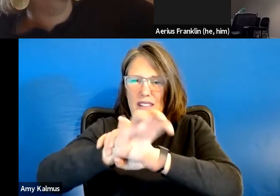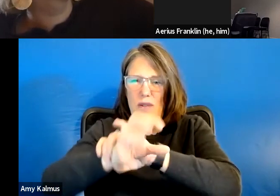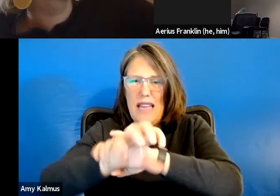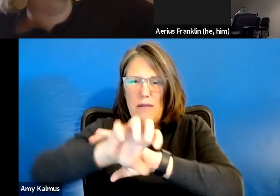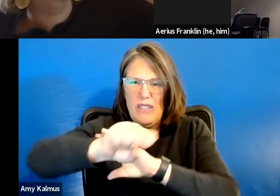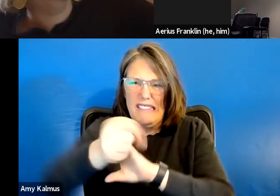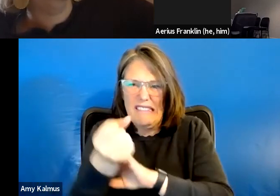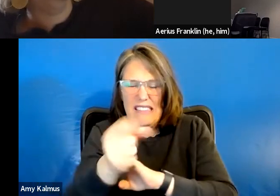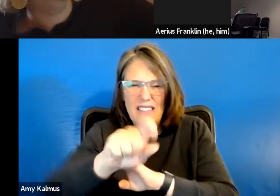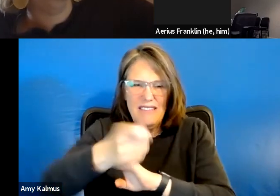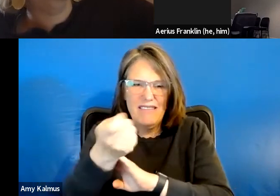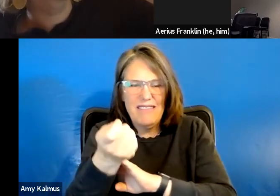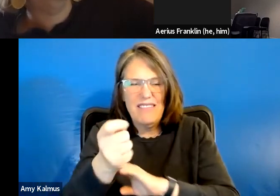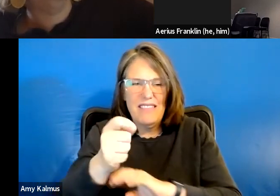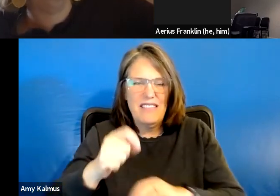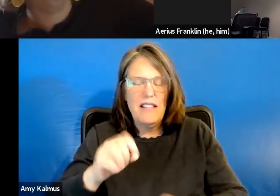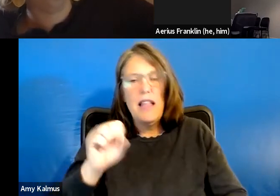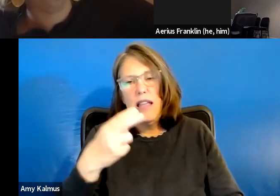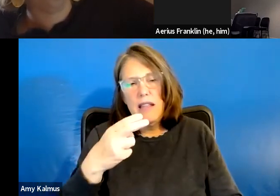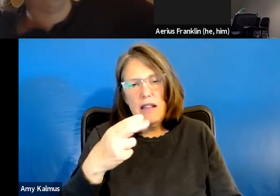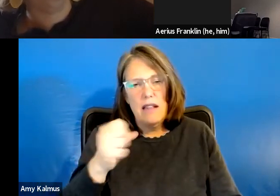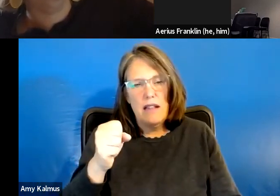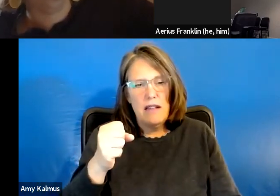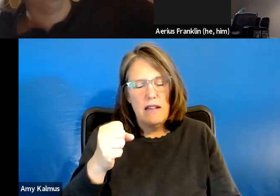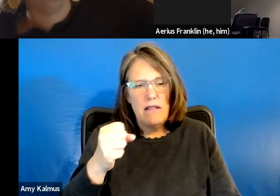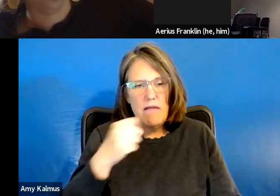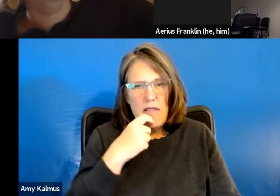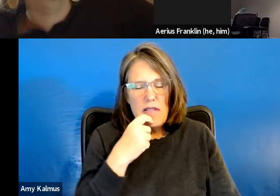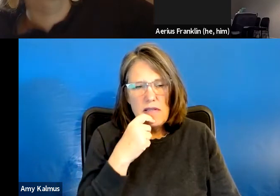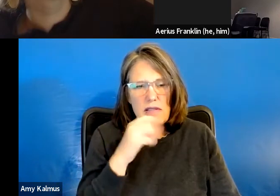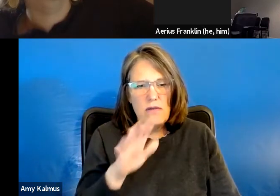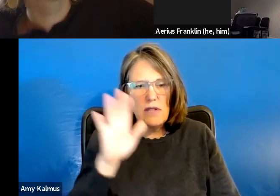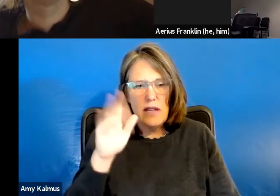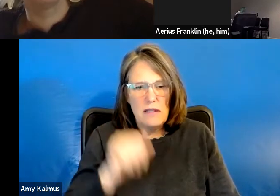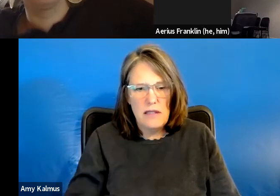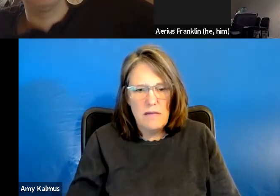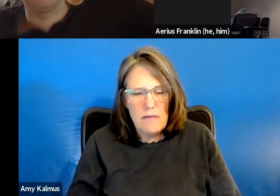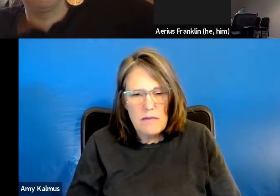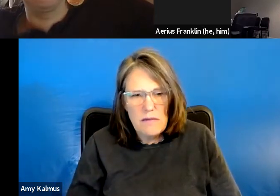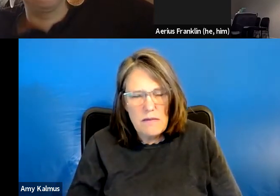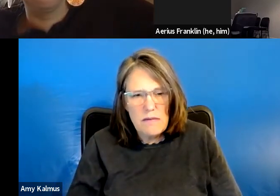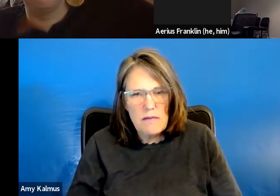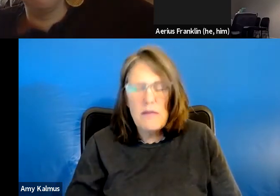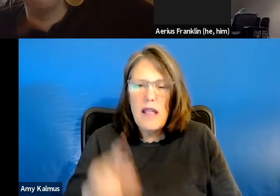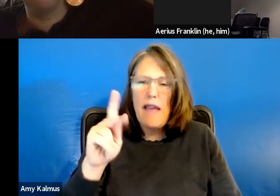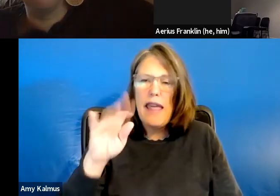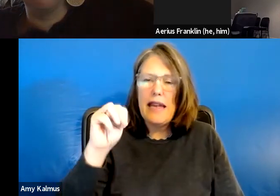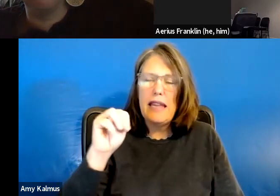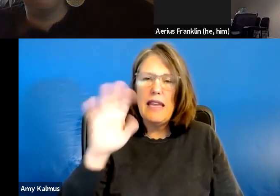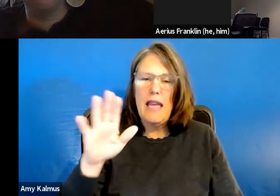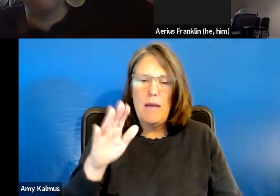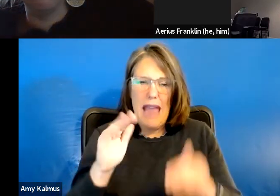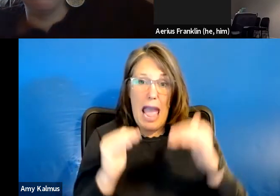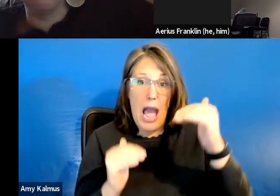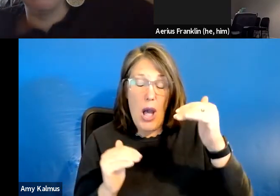Shelley got it too, our participants. Oh, great. Excellent. And Kimberly's pulled ahead just a